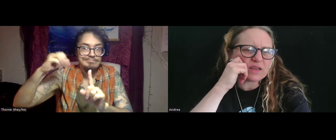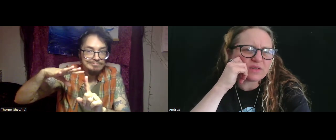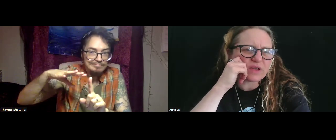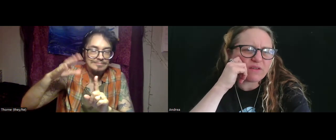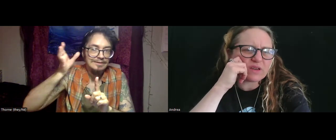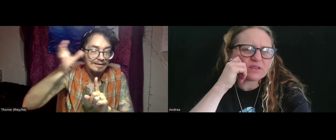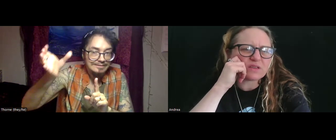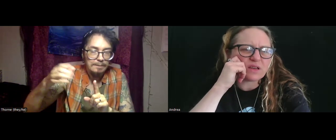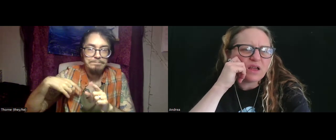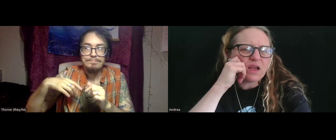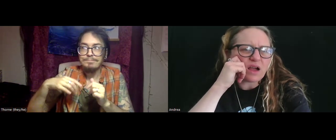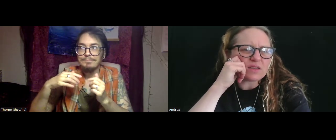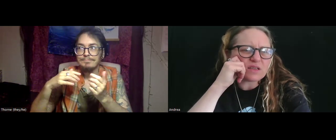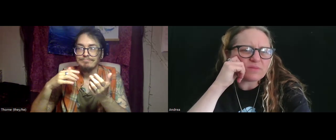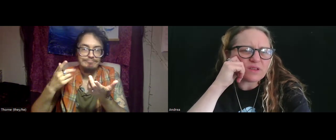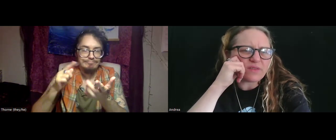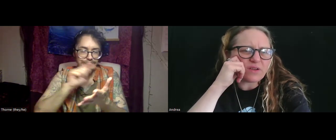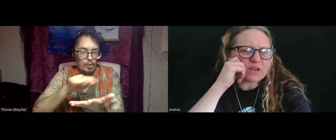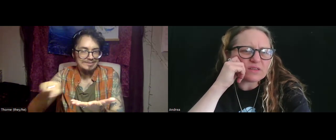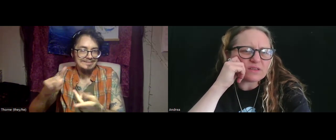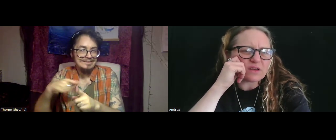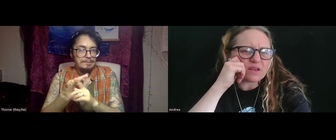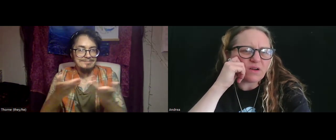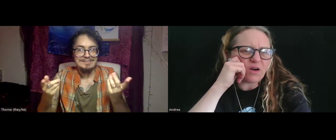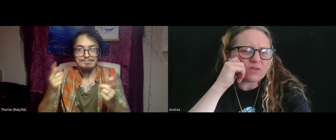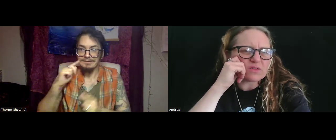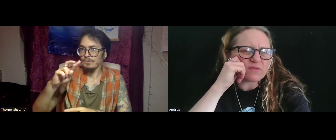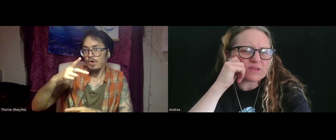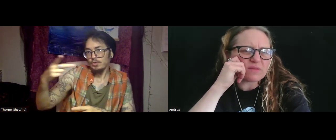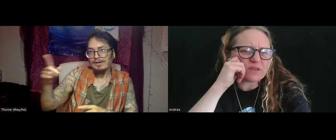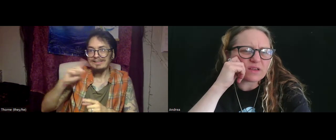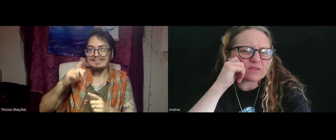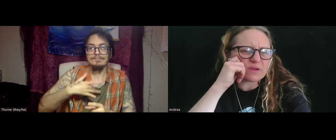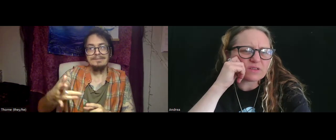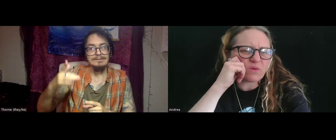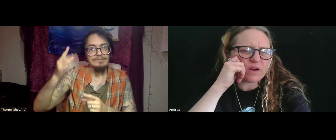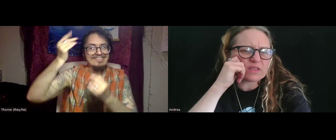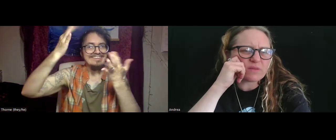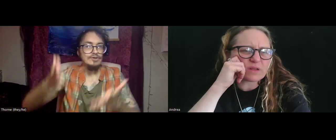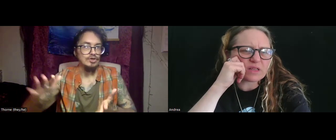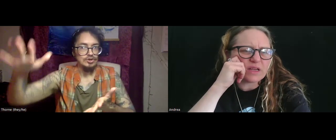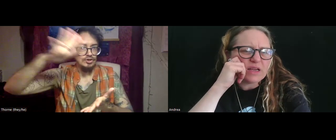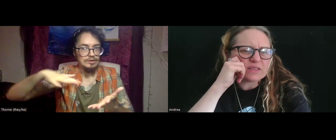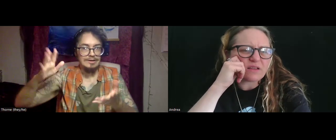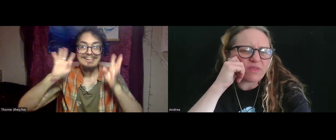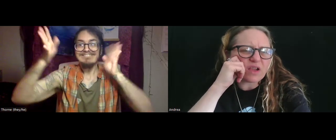scientific evidence and concepts and theories and, all those different types of things. Because Aquarius typically is a